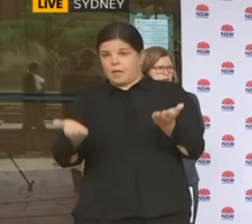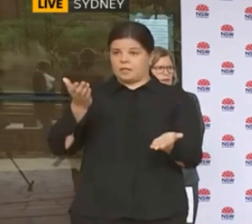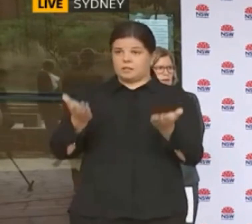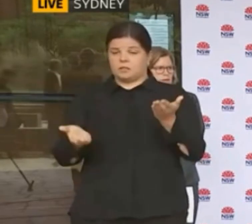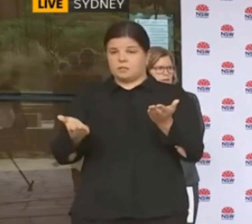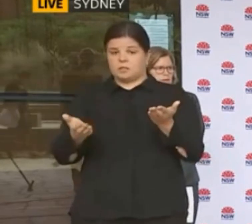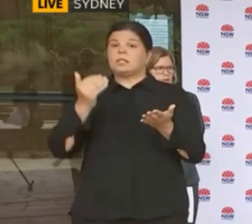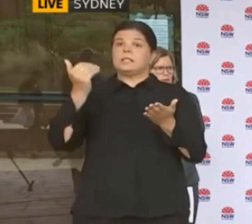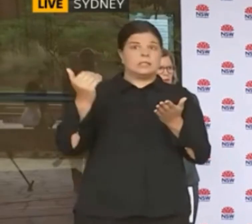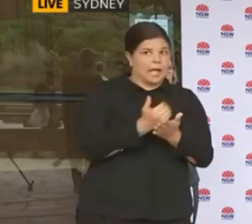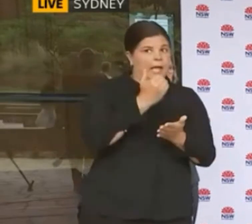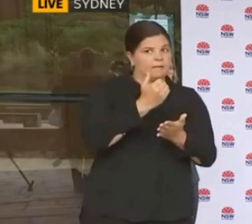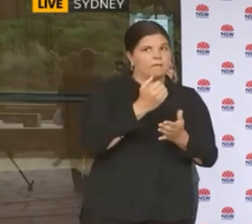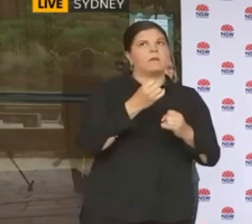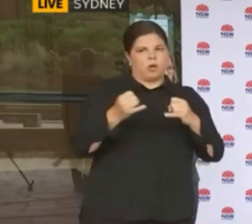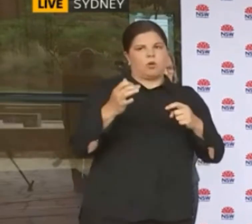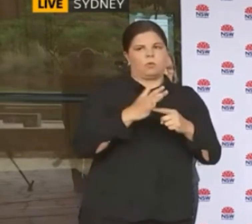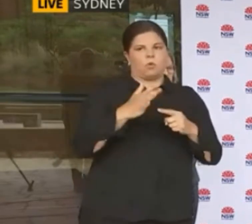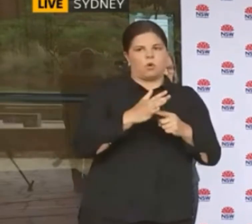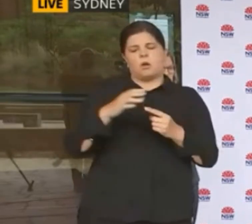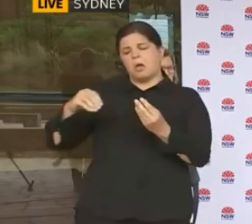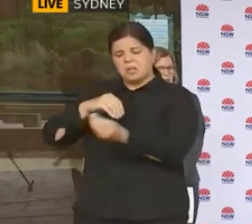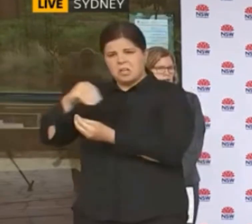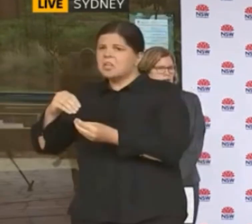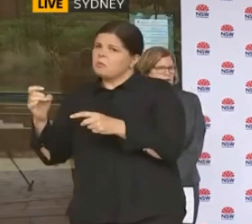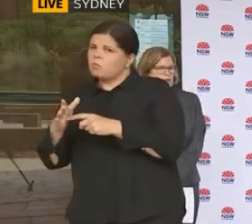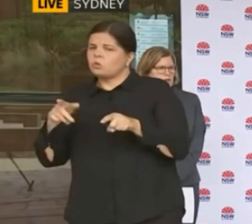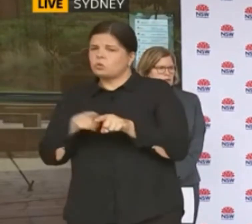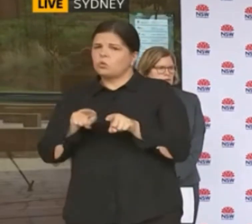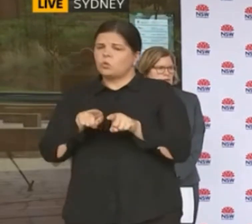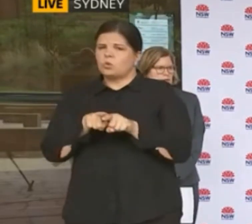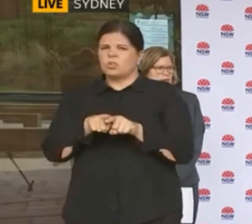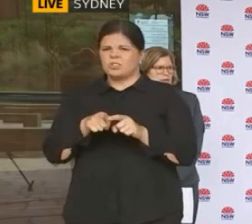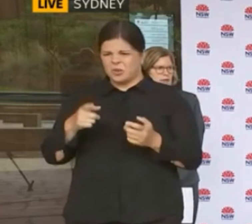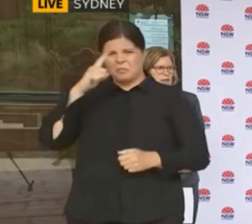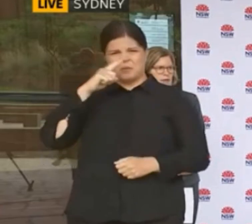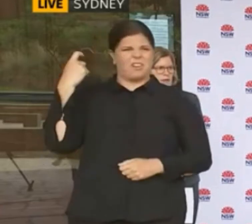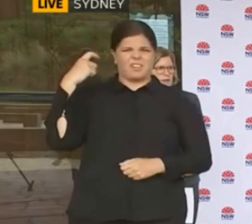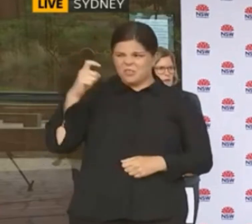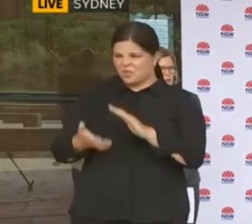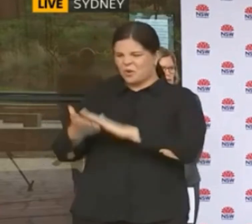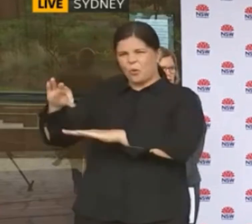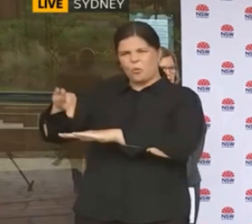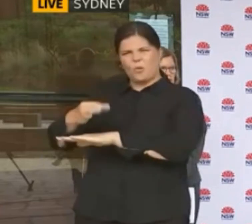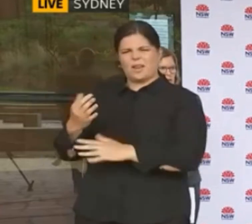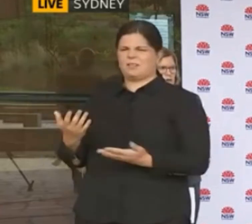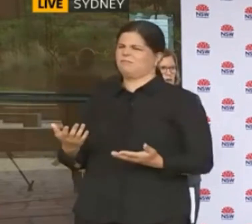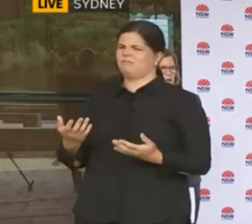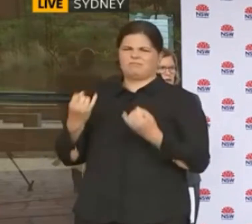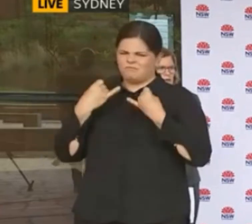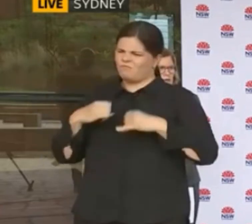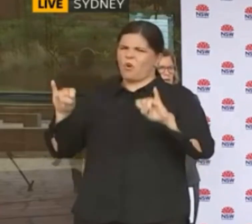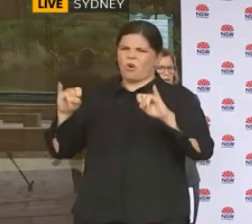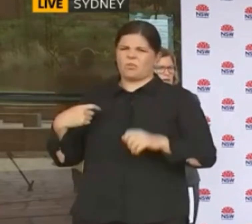not going to compromise public safety, and we want to make sure everybody does the right thing, but all of us will have shaking our heads, and I want to commend the police for acting swiftly in finding those